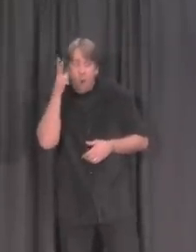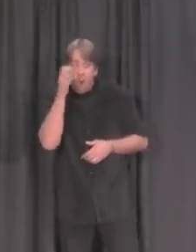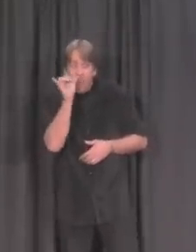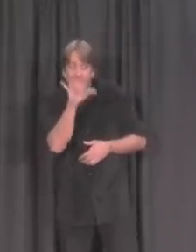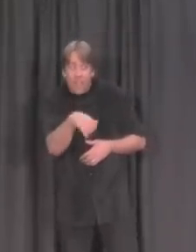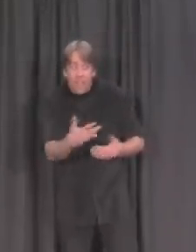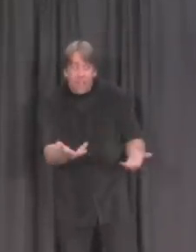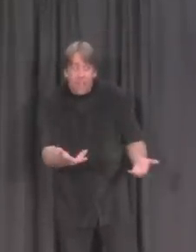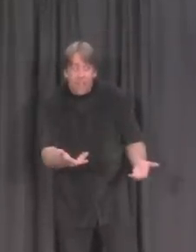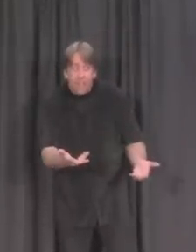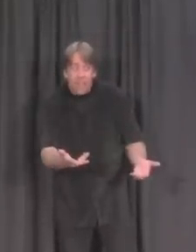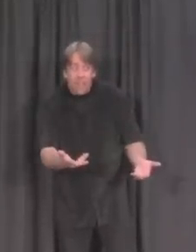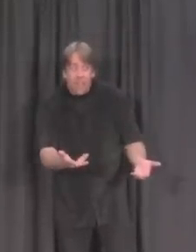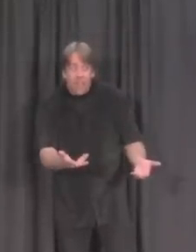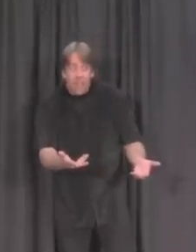Keith, I'm hearing. I can hear you.